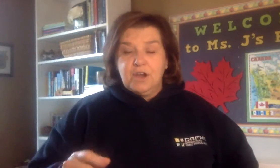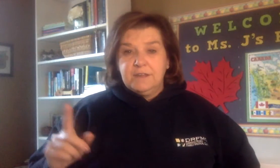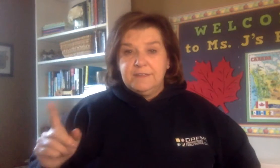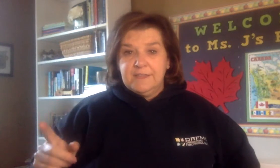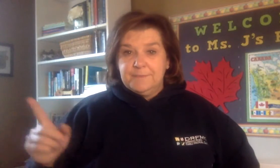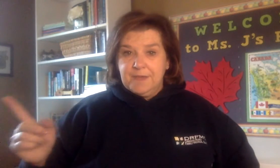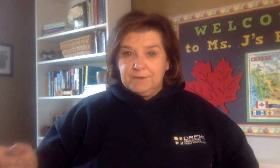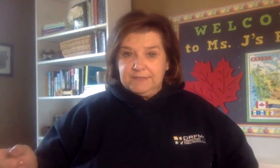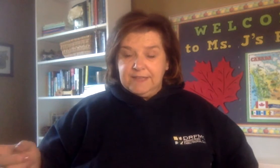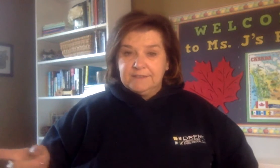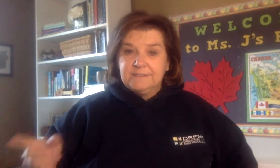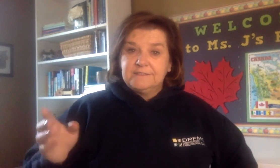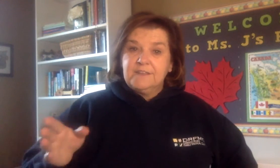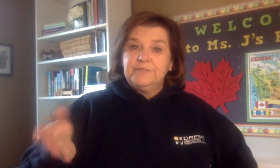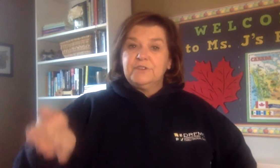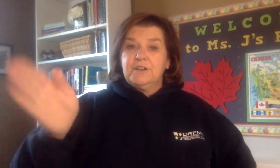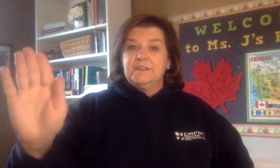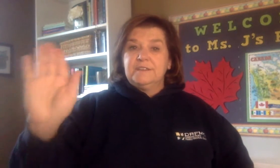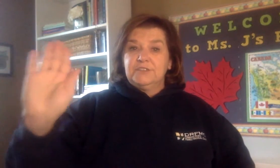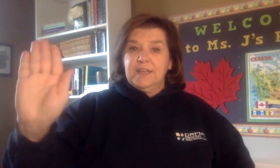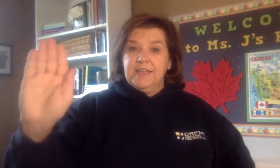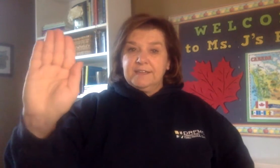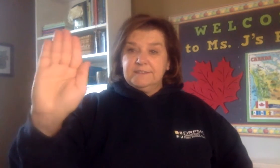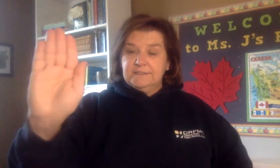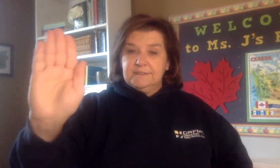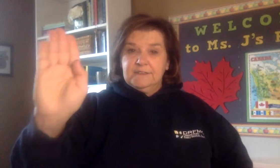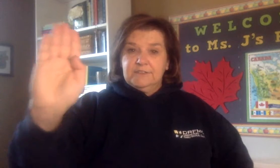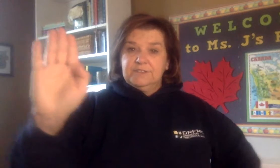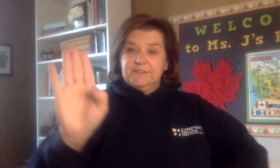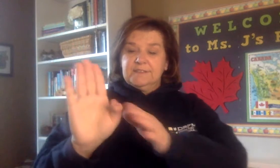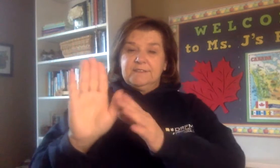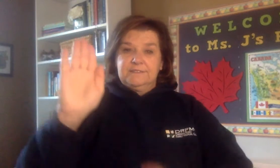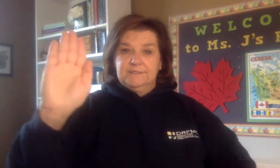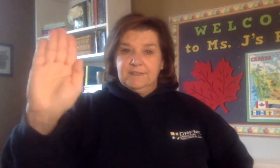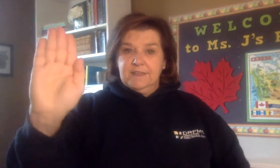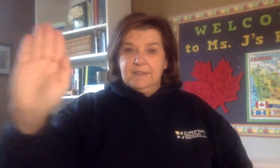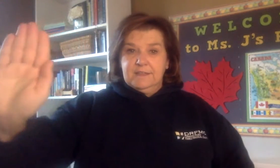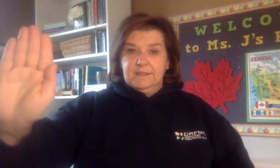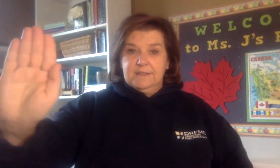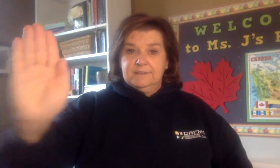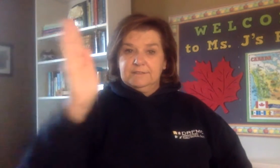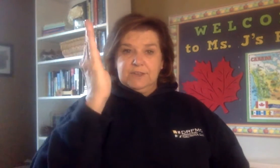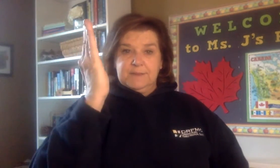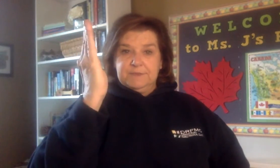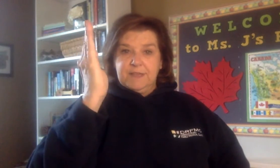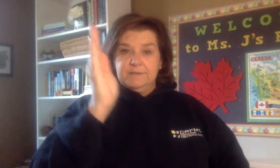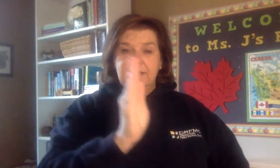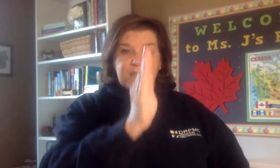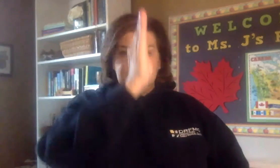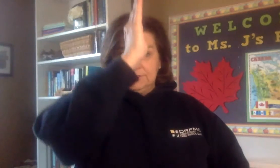God keep our land. The sign for God is your hand, just like this, straight up and down. And you start